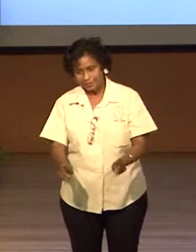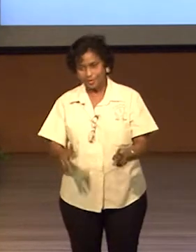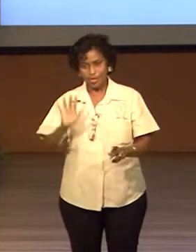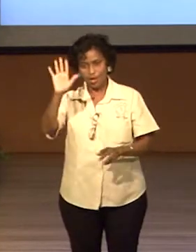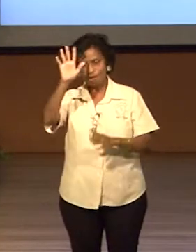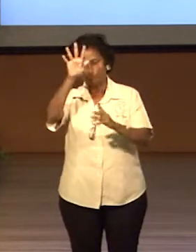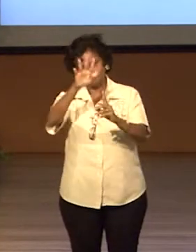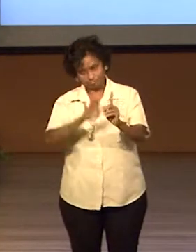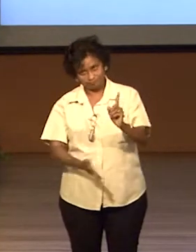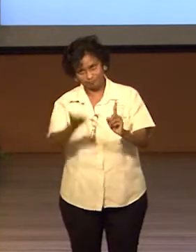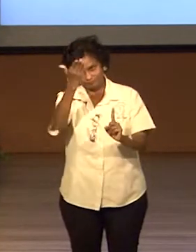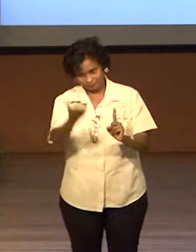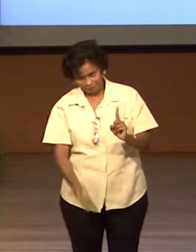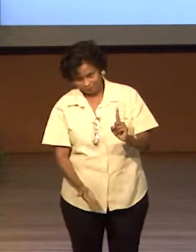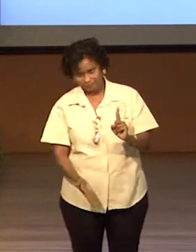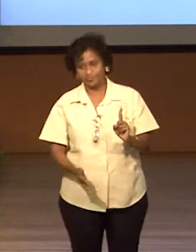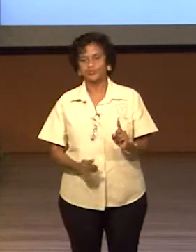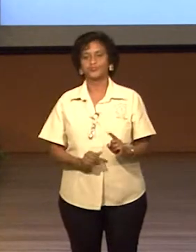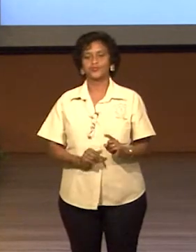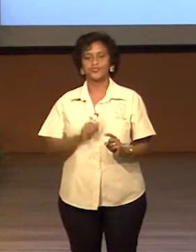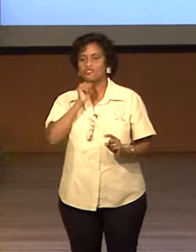disability or the mental illness.